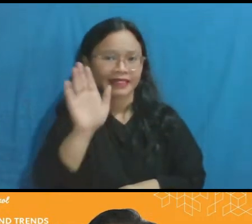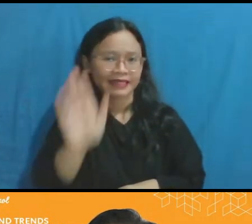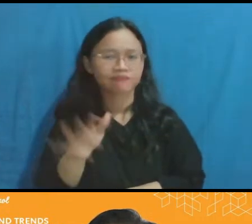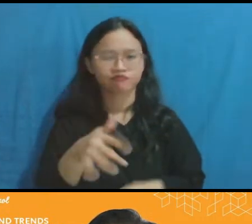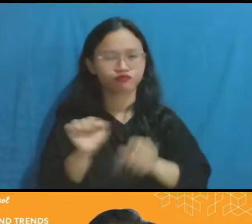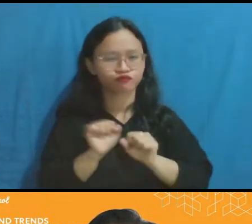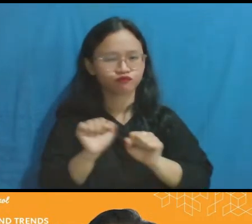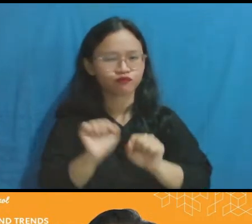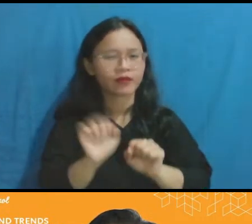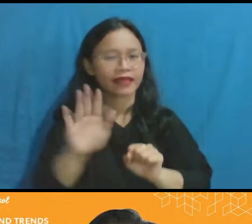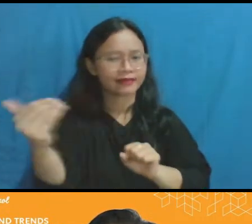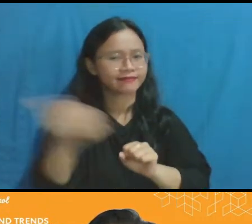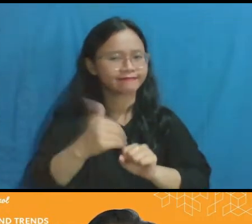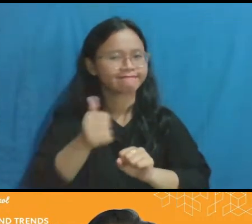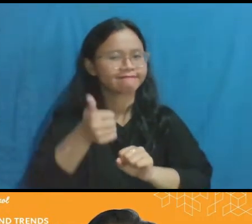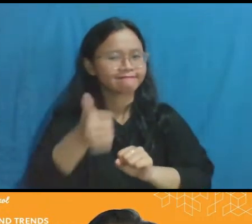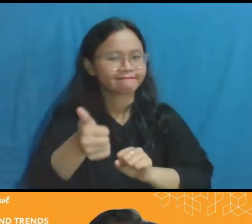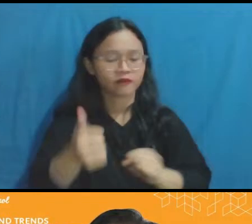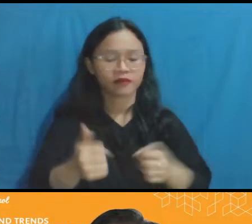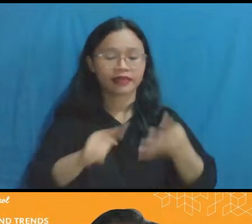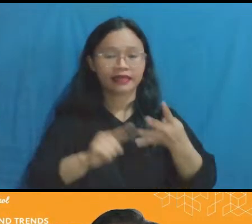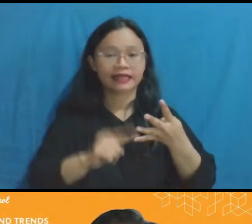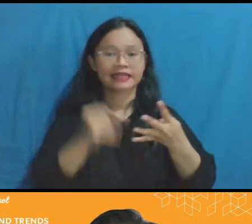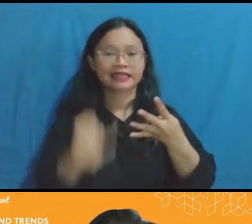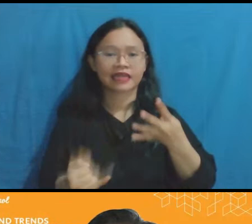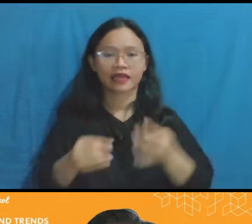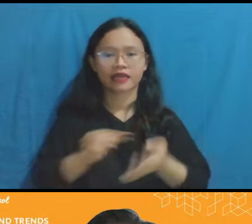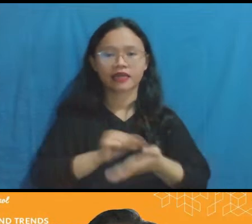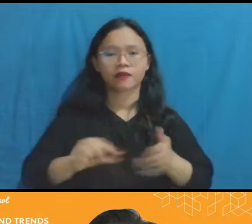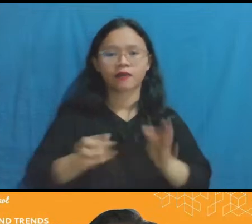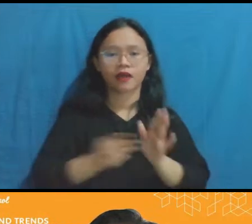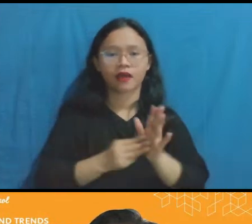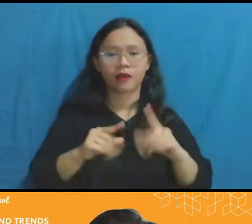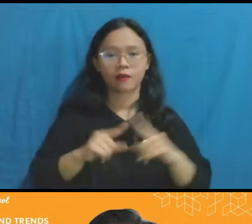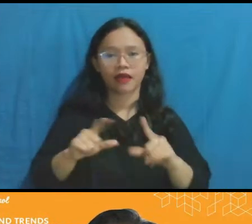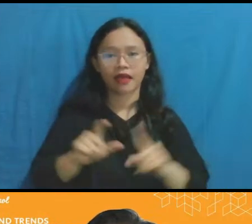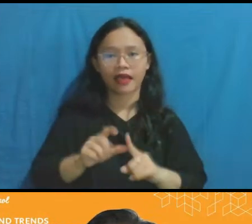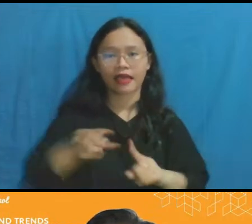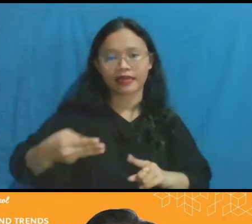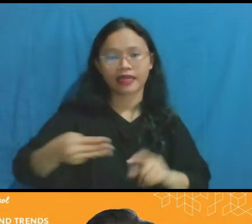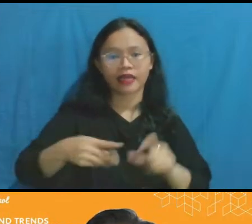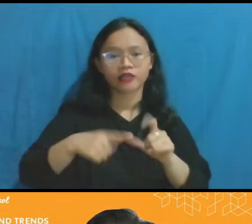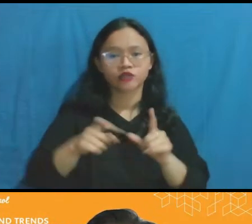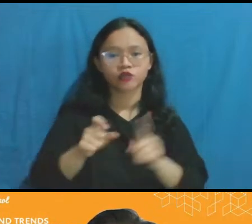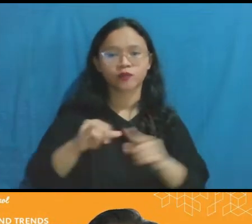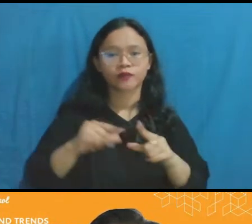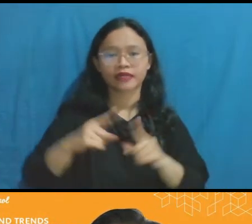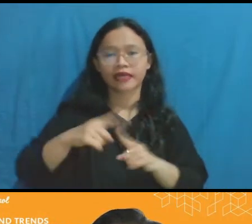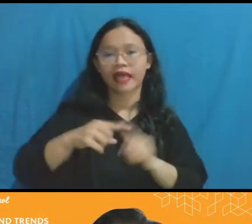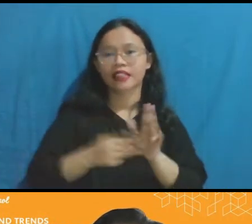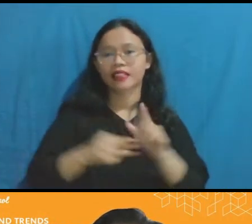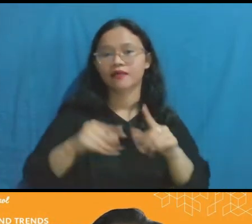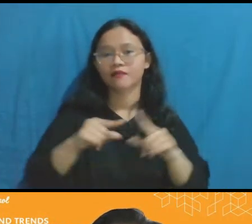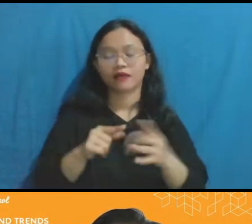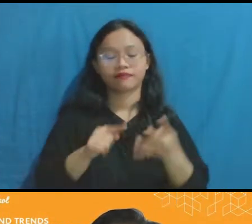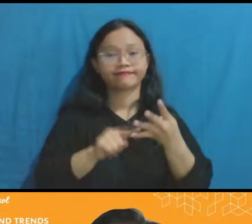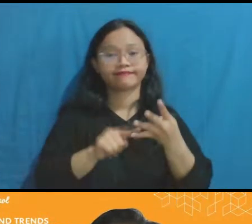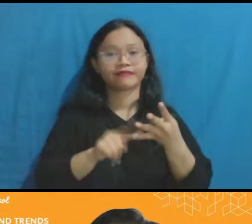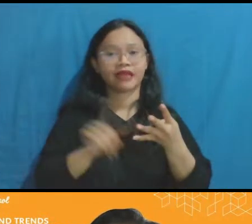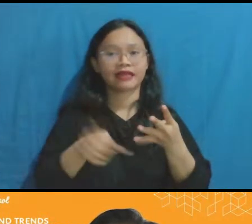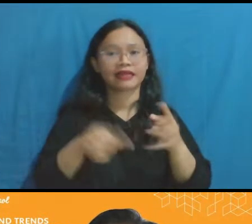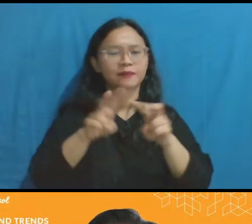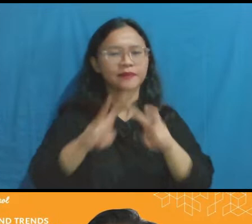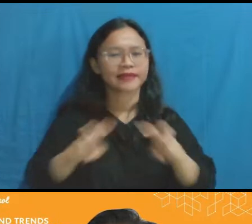Made Supriyatma, visiting research fellow at Isaias Yusuf Ishak Institute. Good afternoon and good